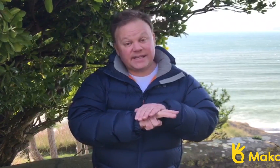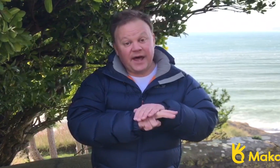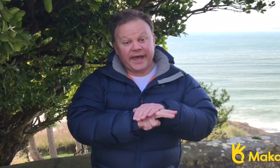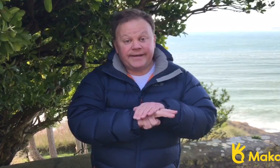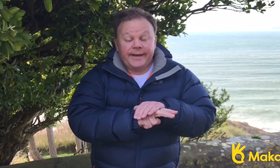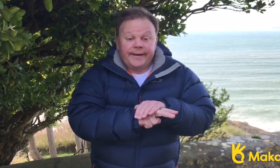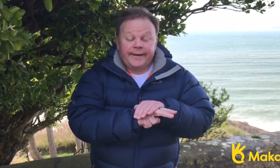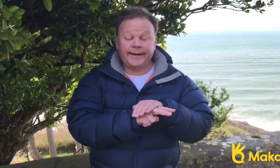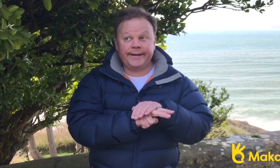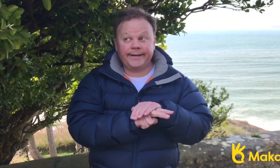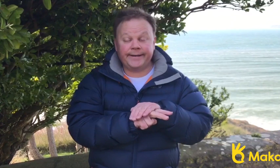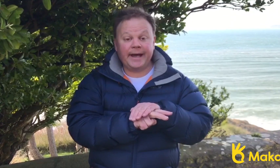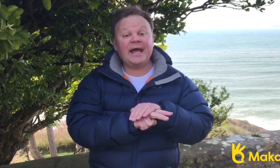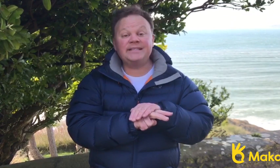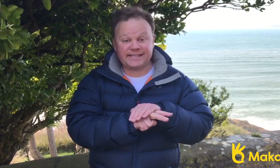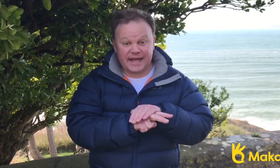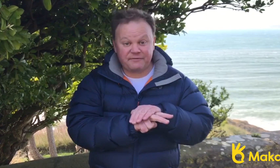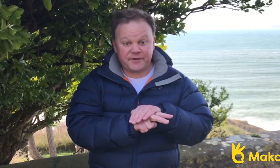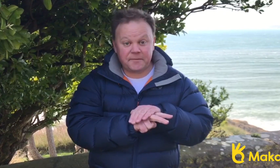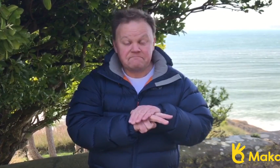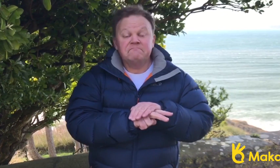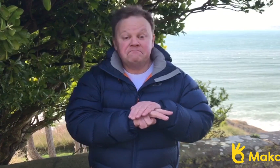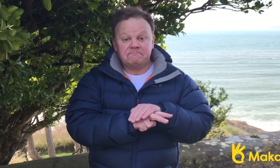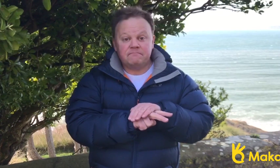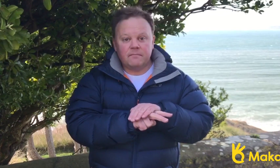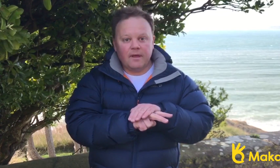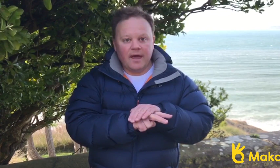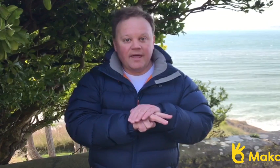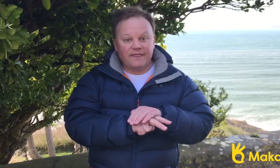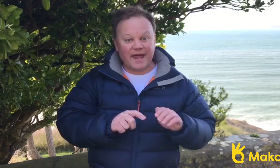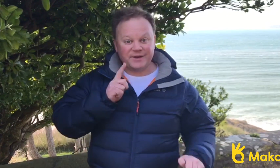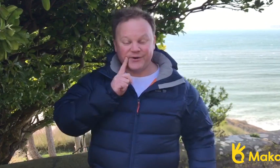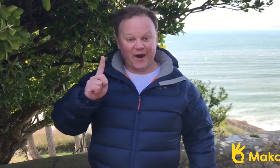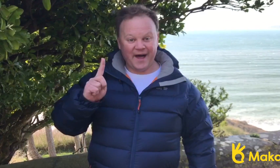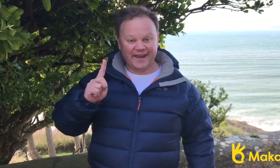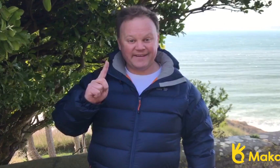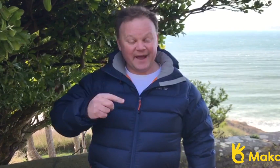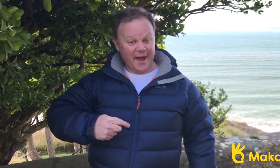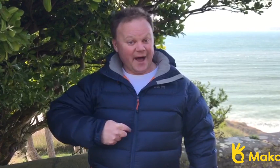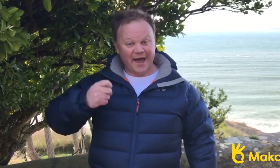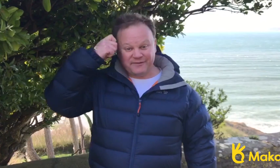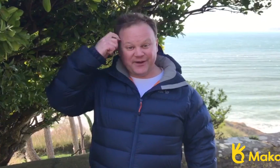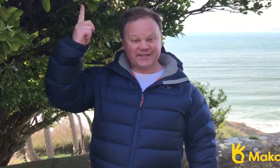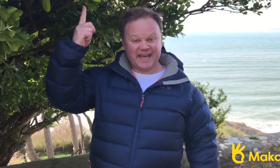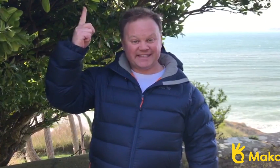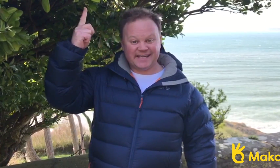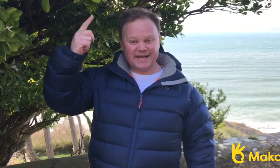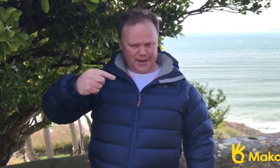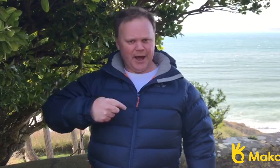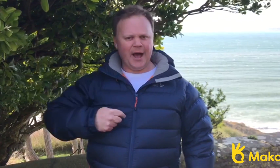sighed and sniffed, then cried, "I've got it!